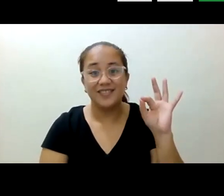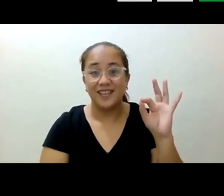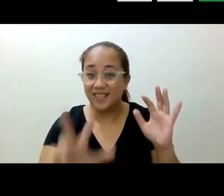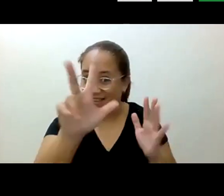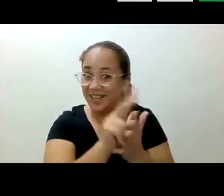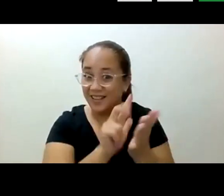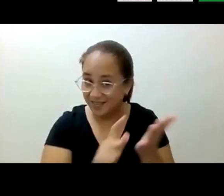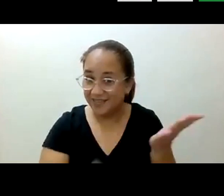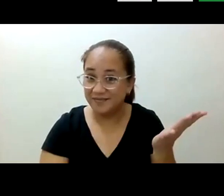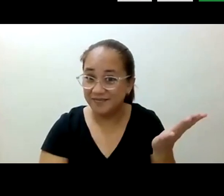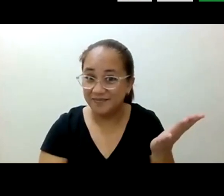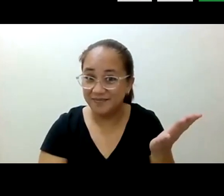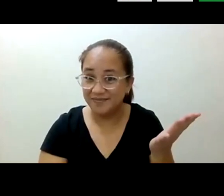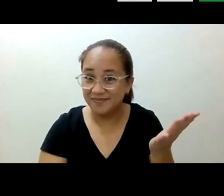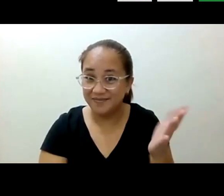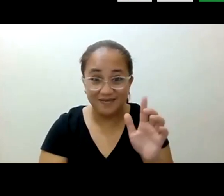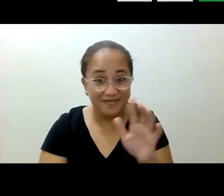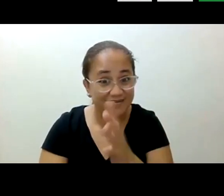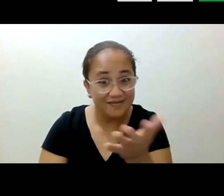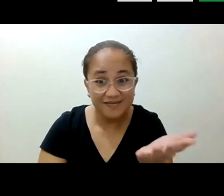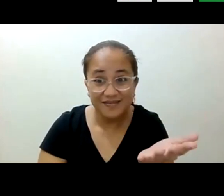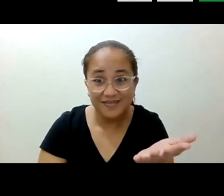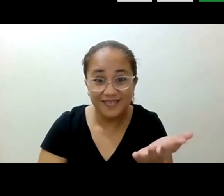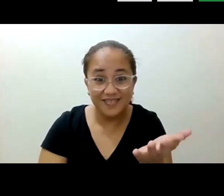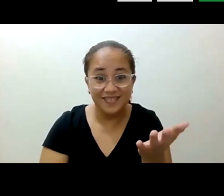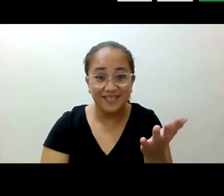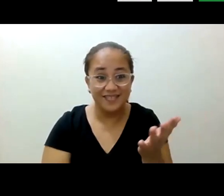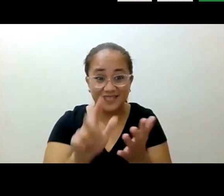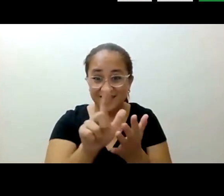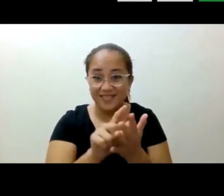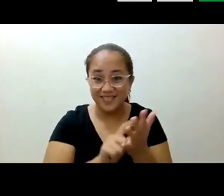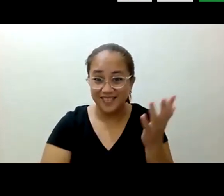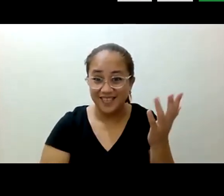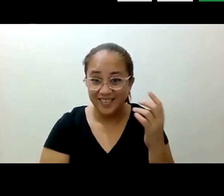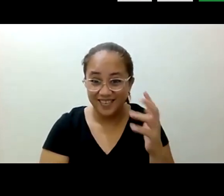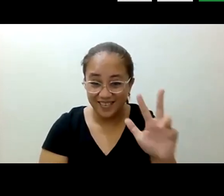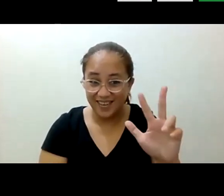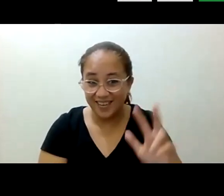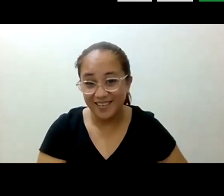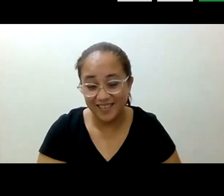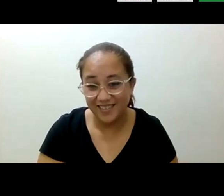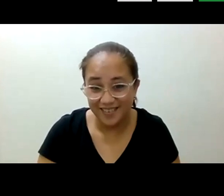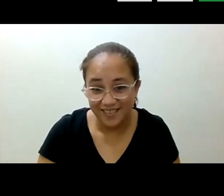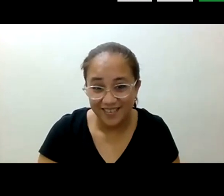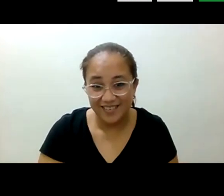Which would mean more work for you. But we'll talk about it when we come back from break.